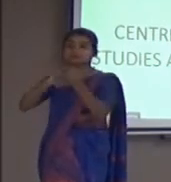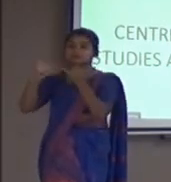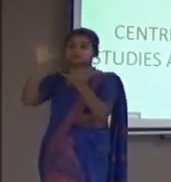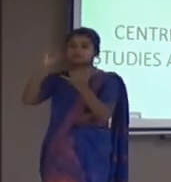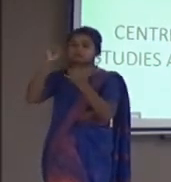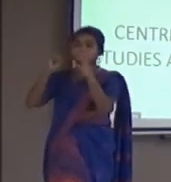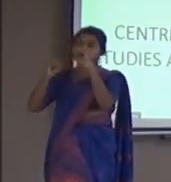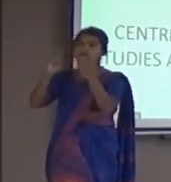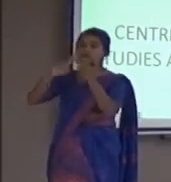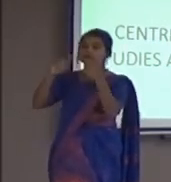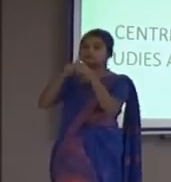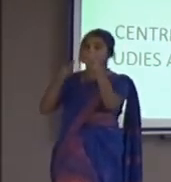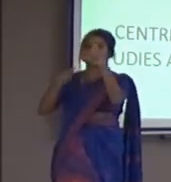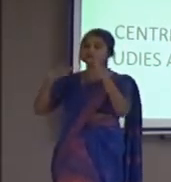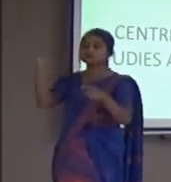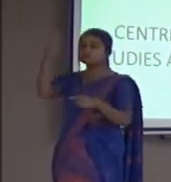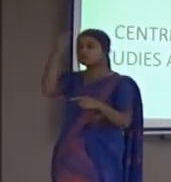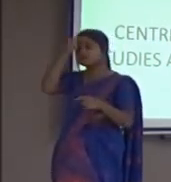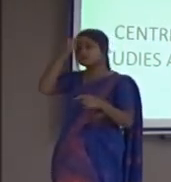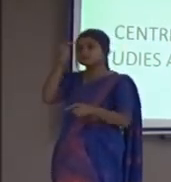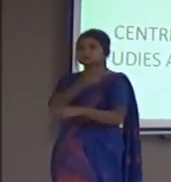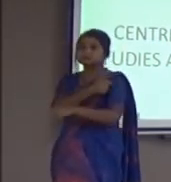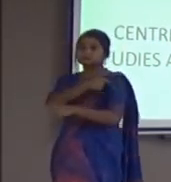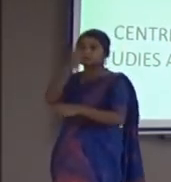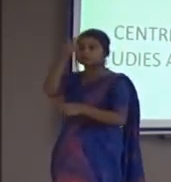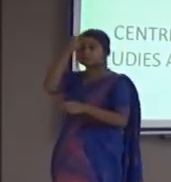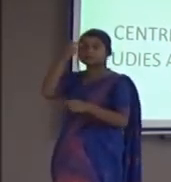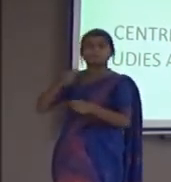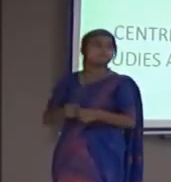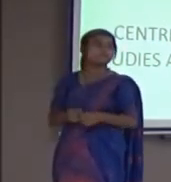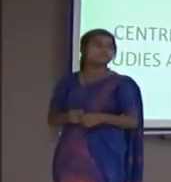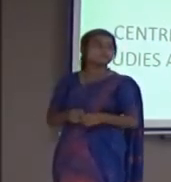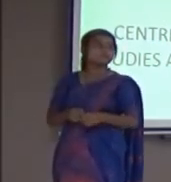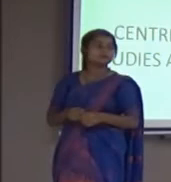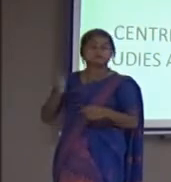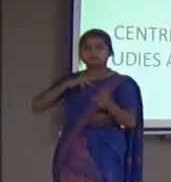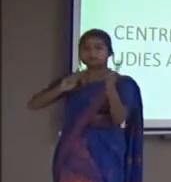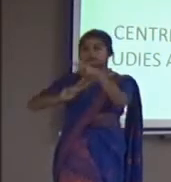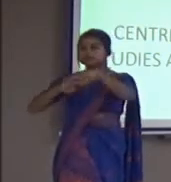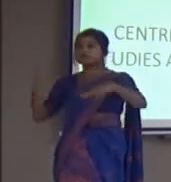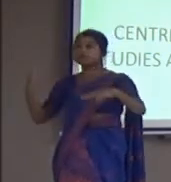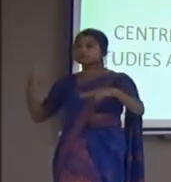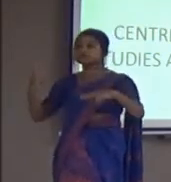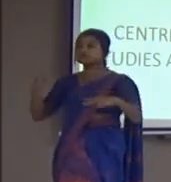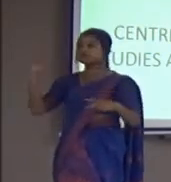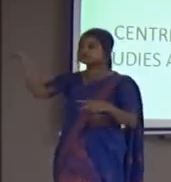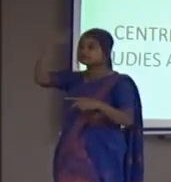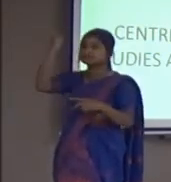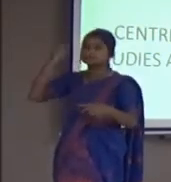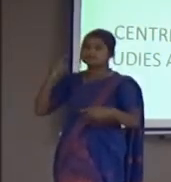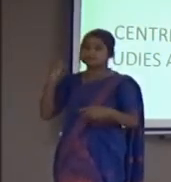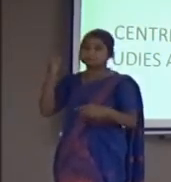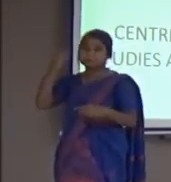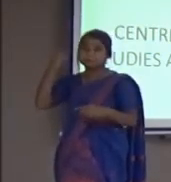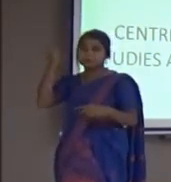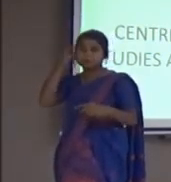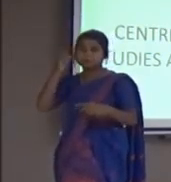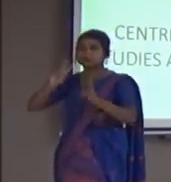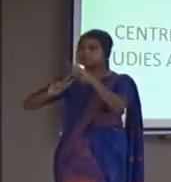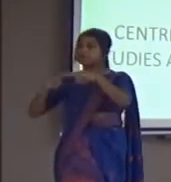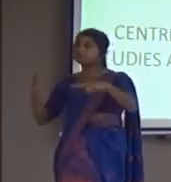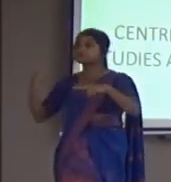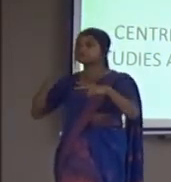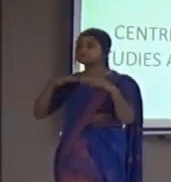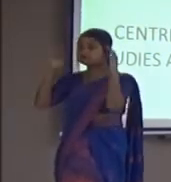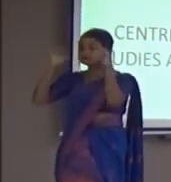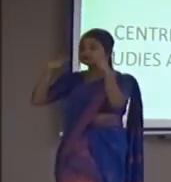social problem, rather than a medical problem. So we need to change the social mindset, the societal mindset. Only